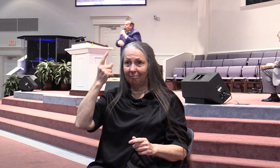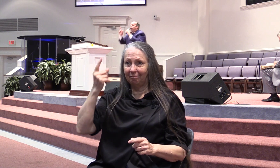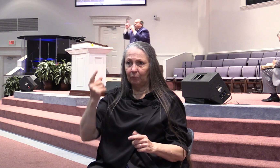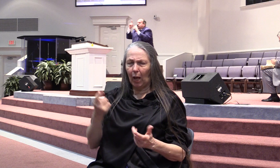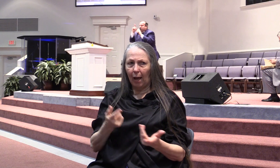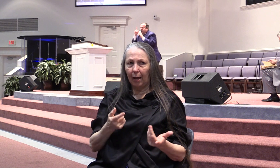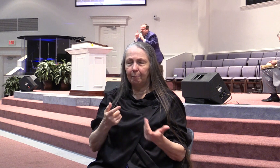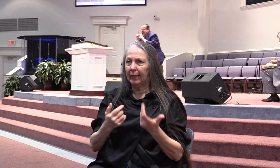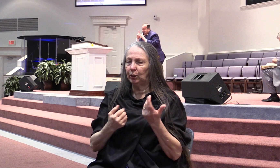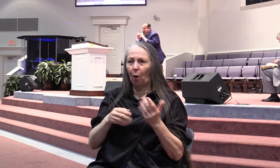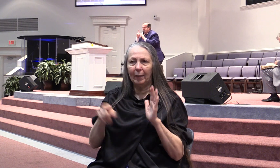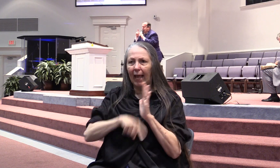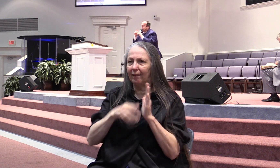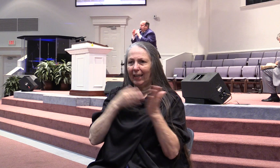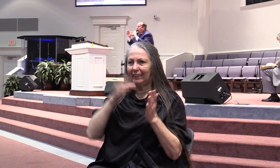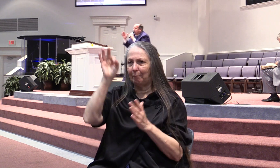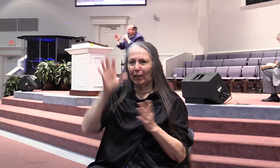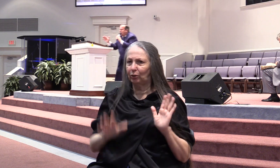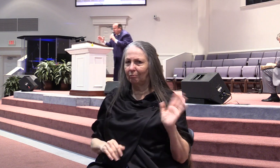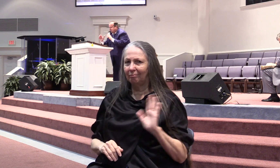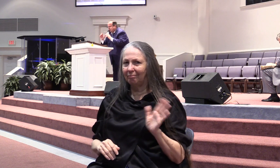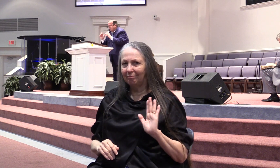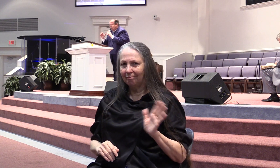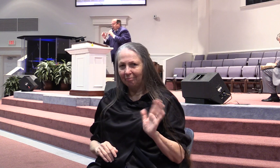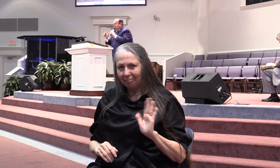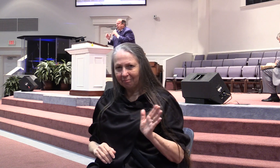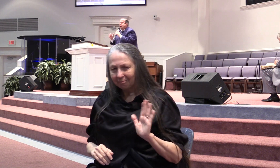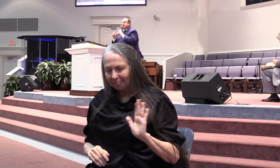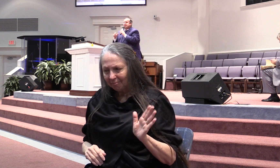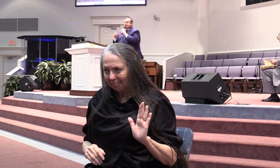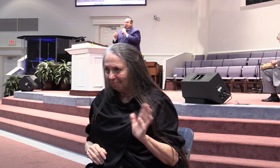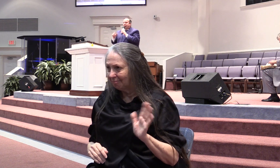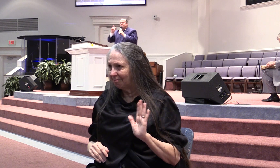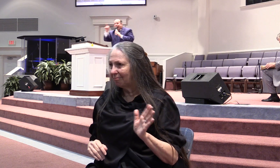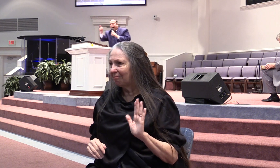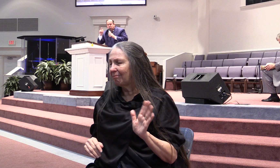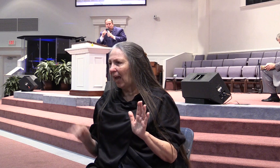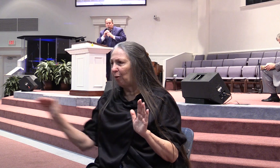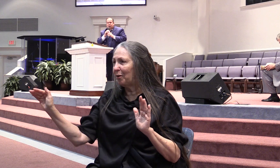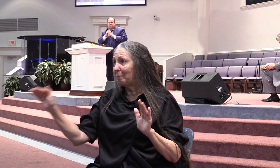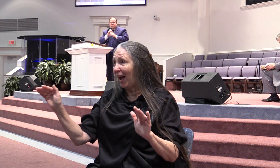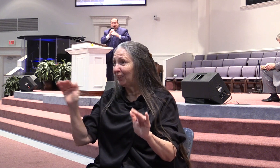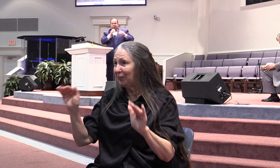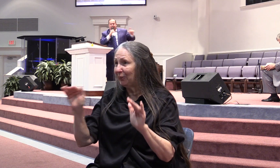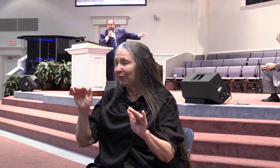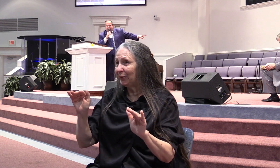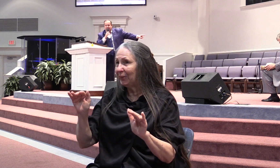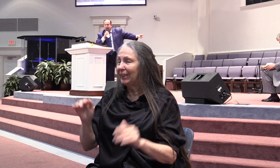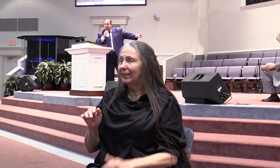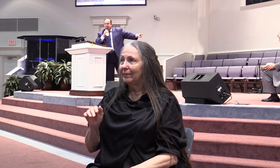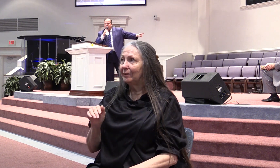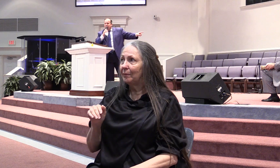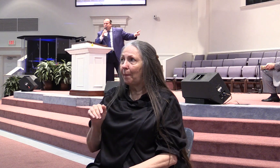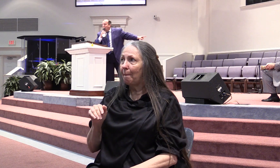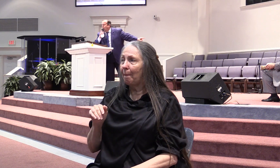But I want for just a season today to broaden the focus a little bit and remind you that